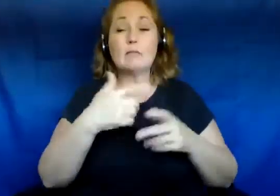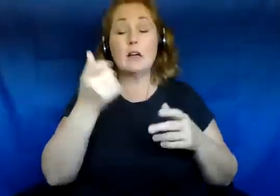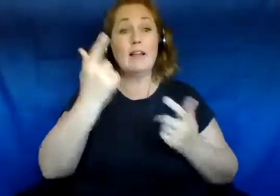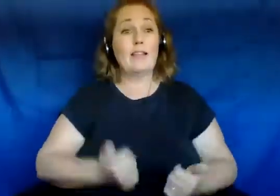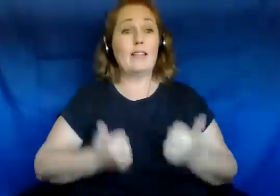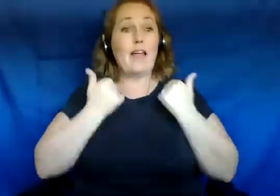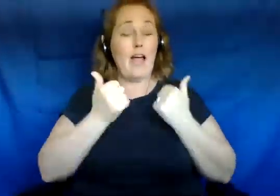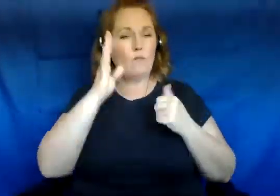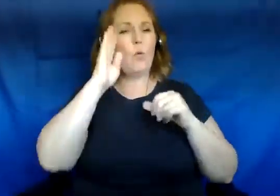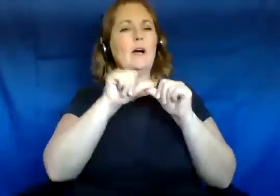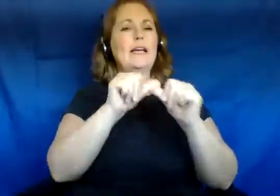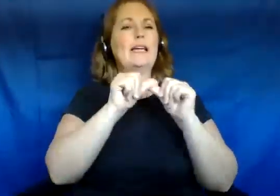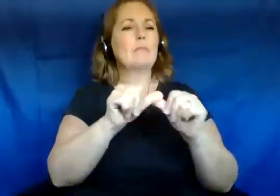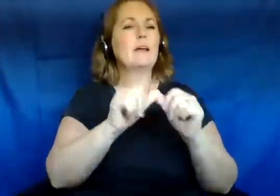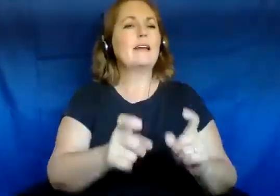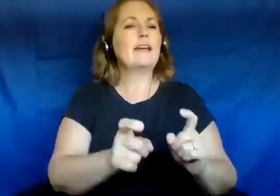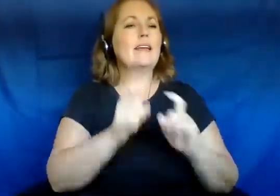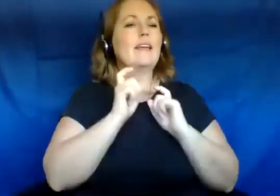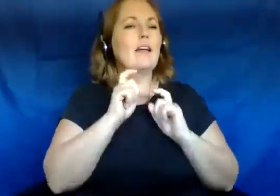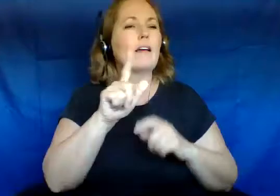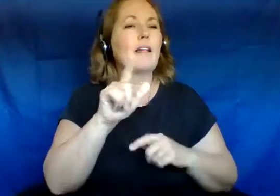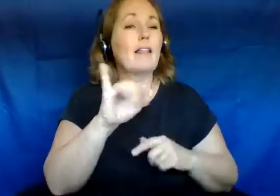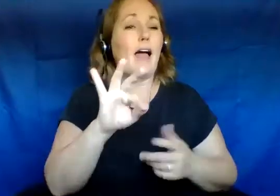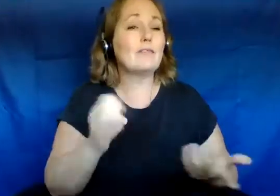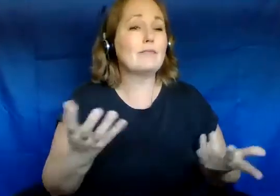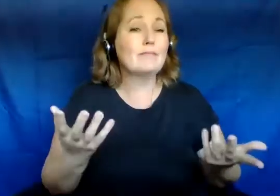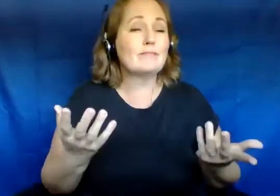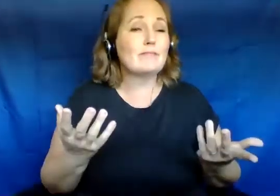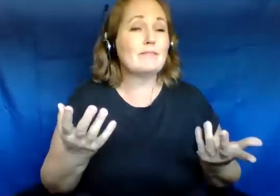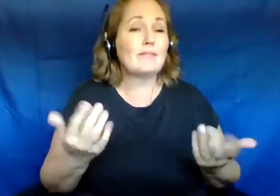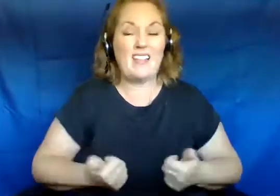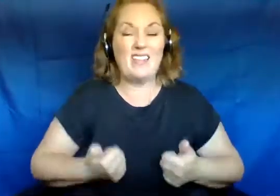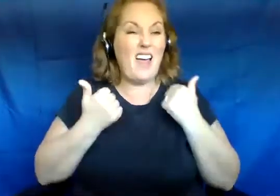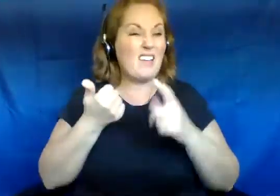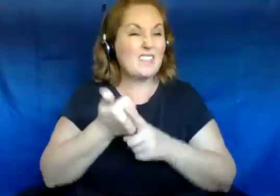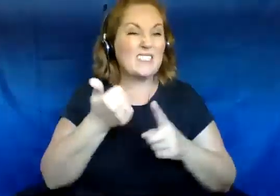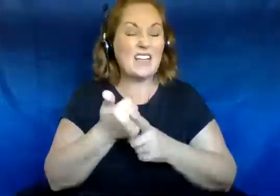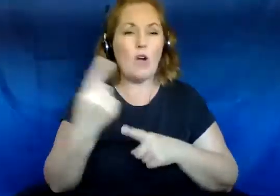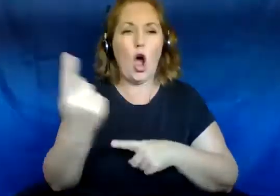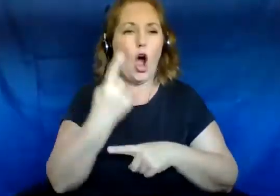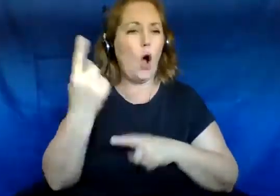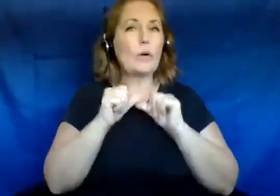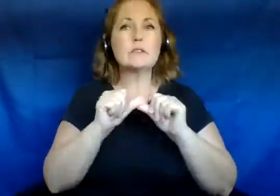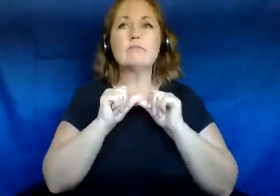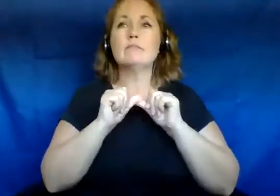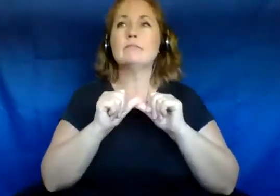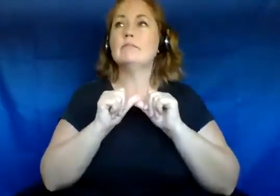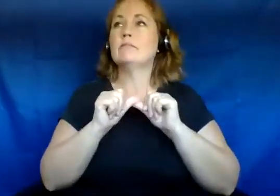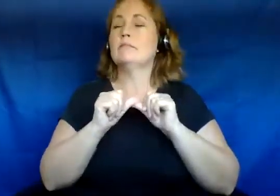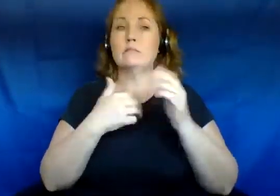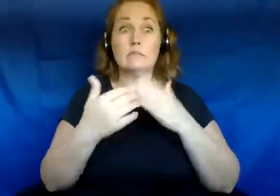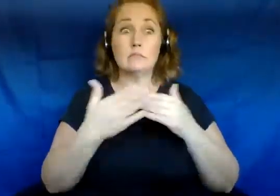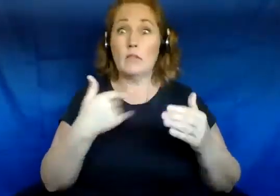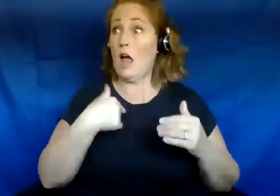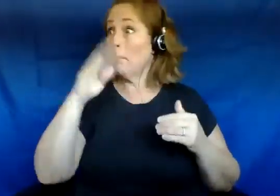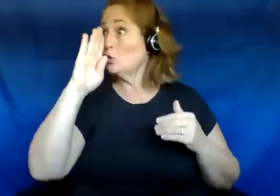to keep giving us life. This is going to happen. Life is in session. Just because we're